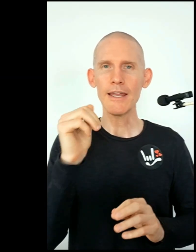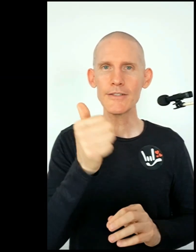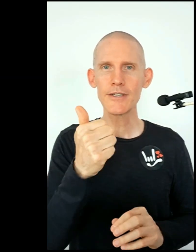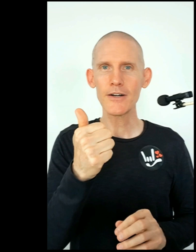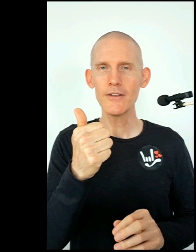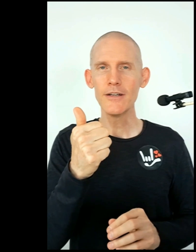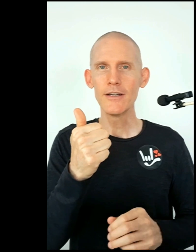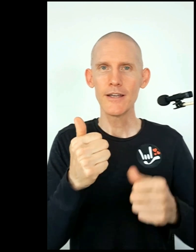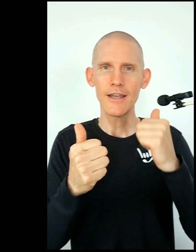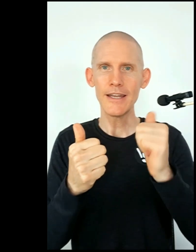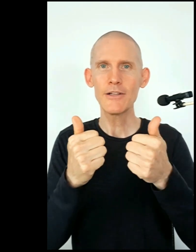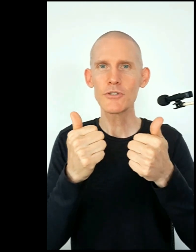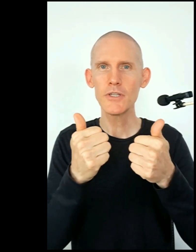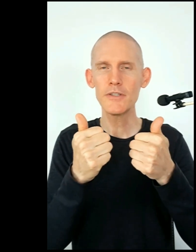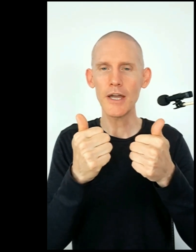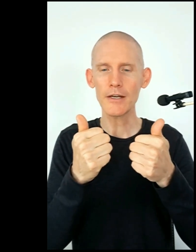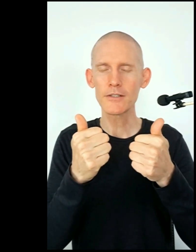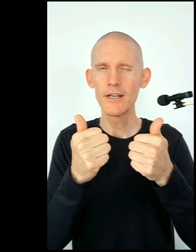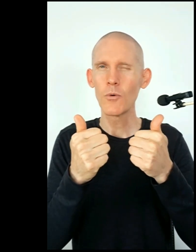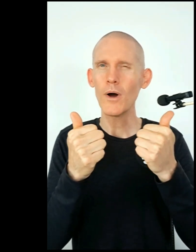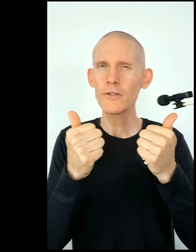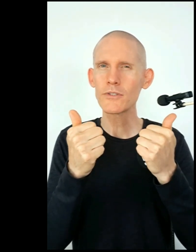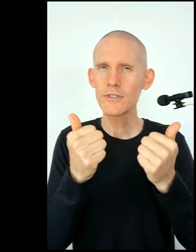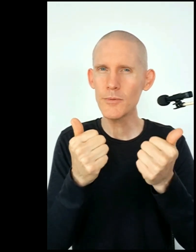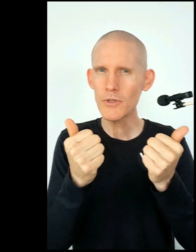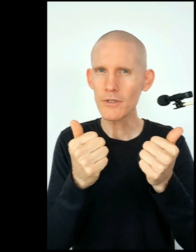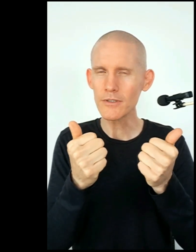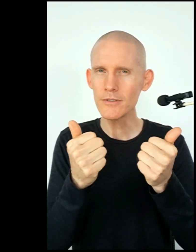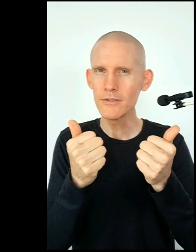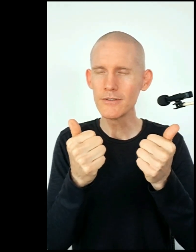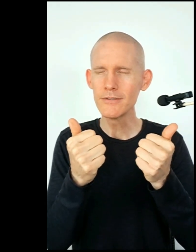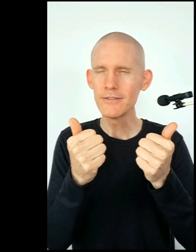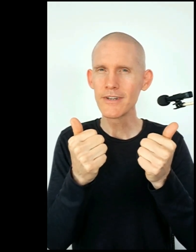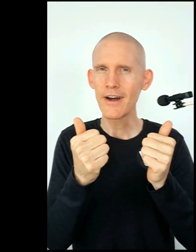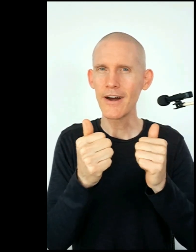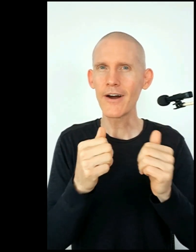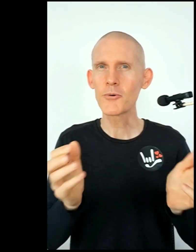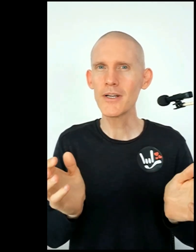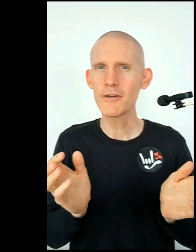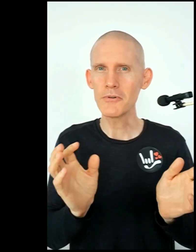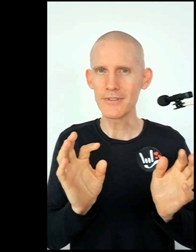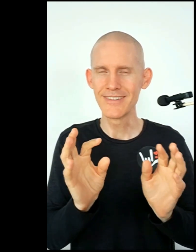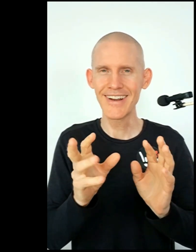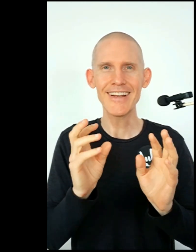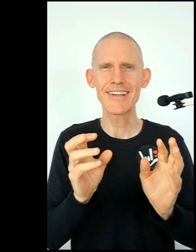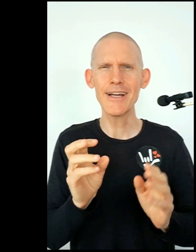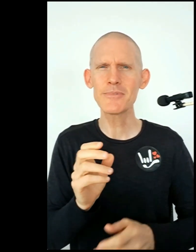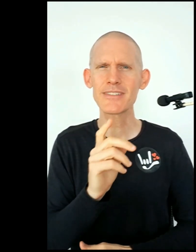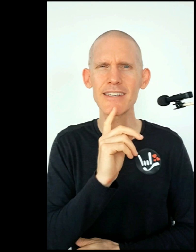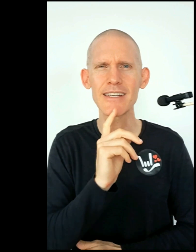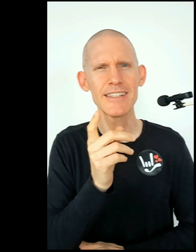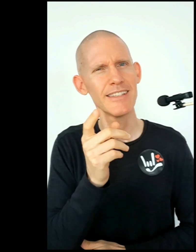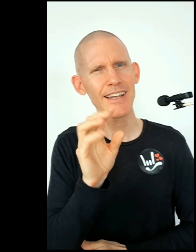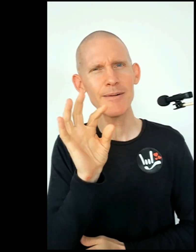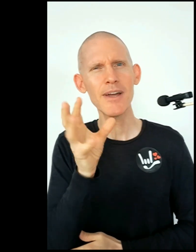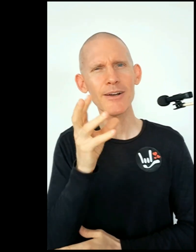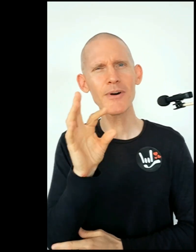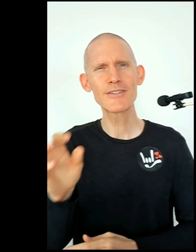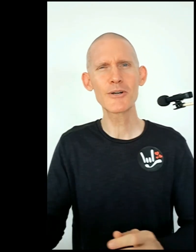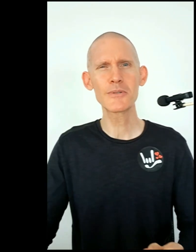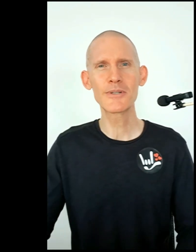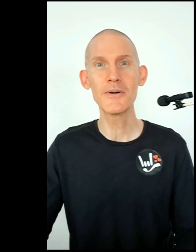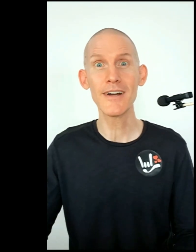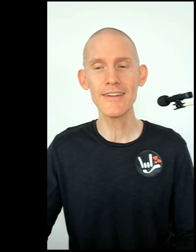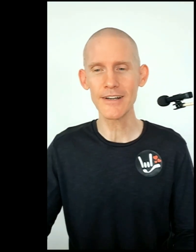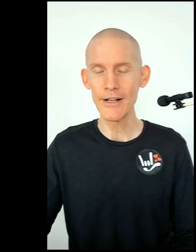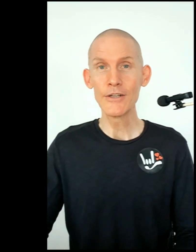that ASL and English syntax, while similar, are quite different. And at times it's like, yeah, I'm not